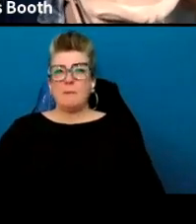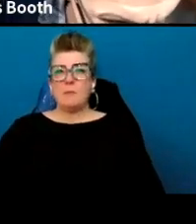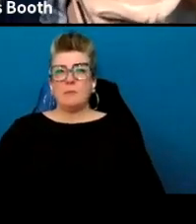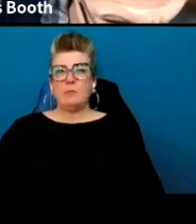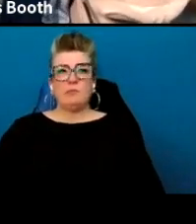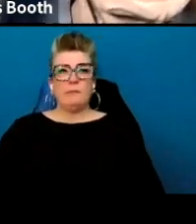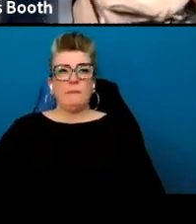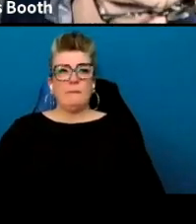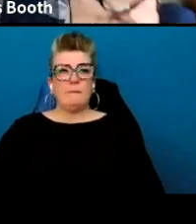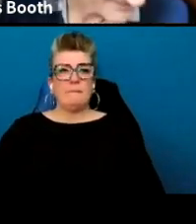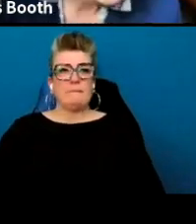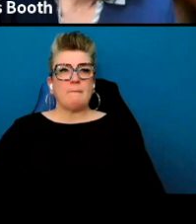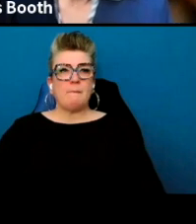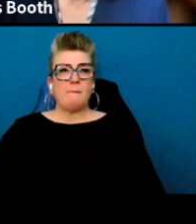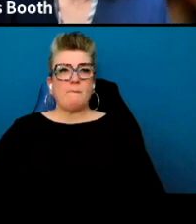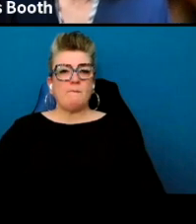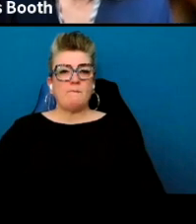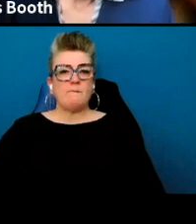Okay.